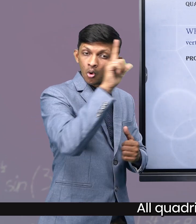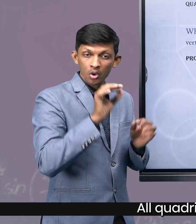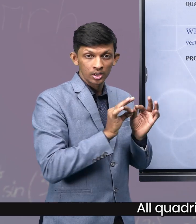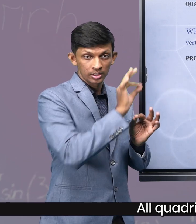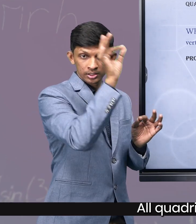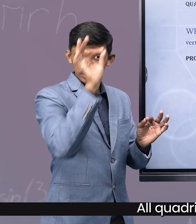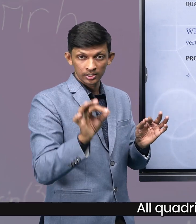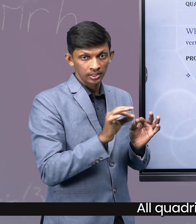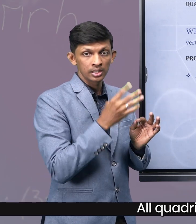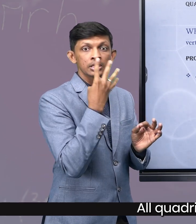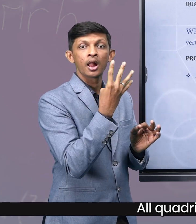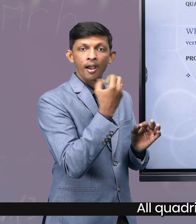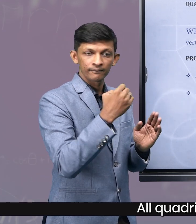All quadrilaterals have 4 vertices.